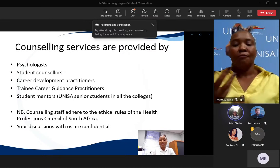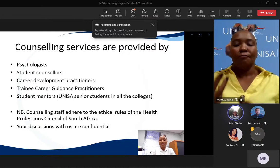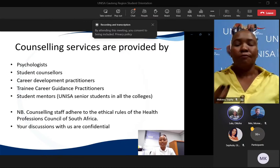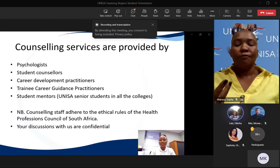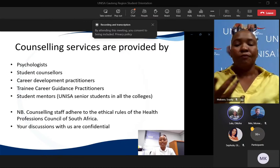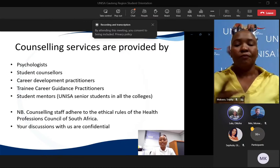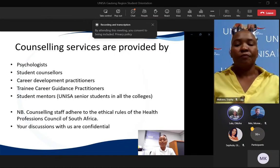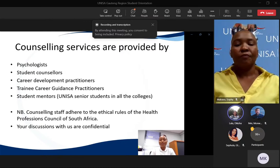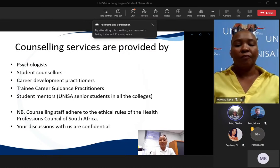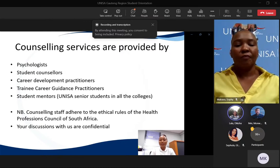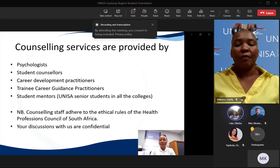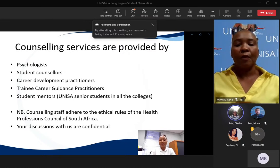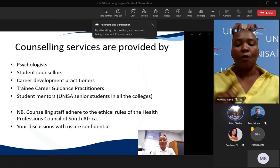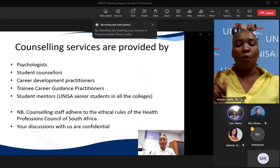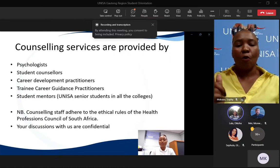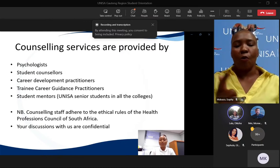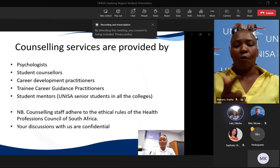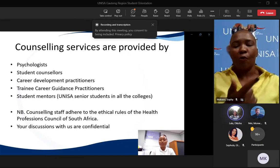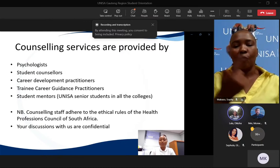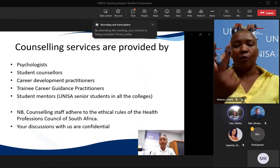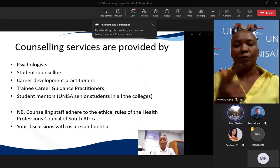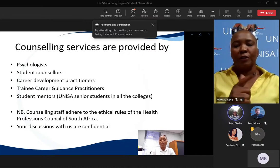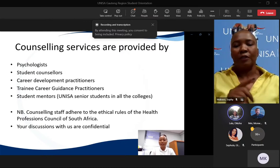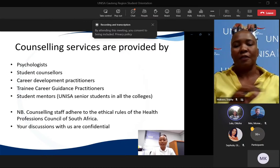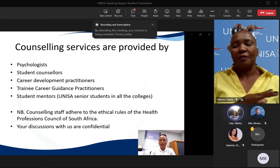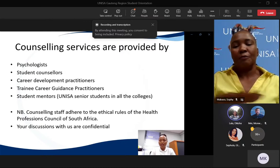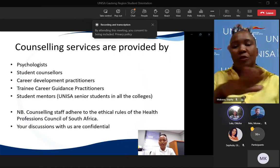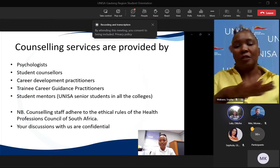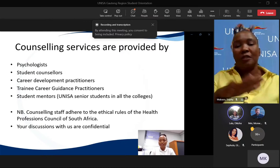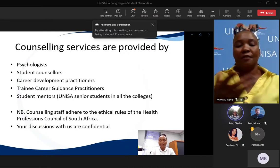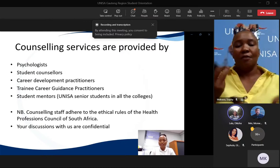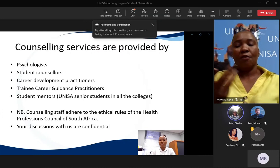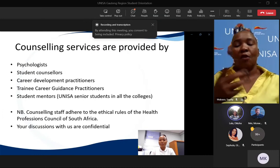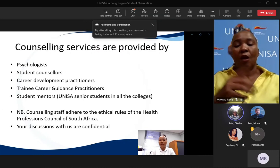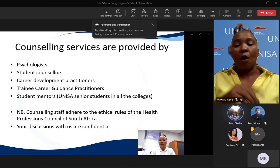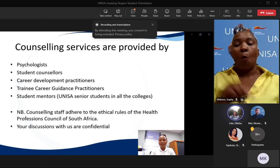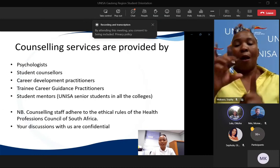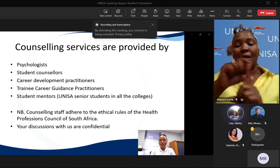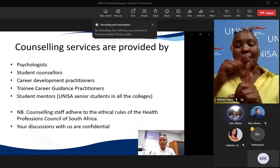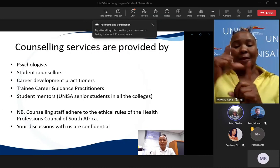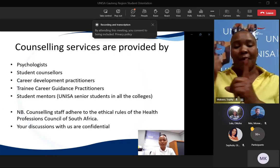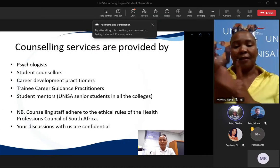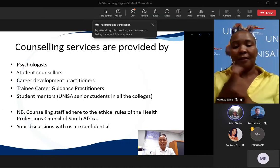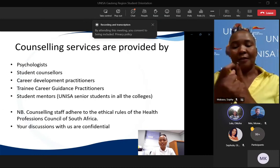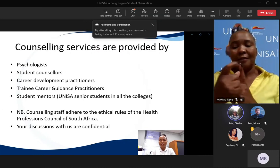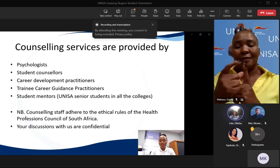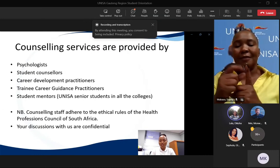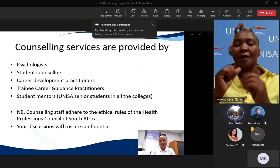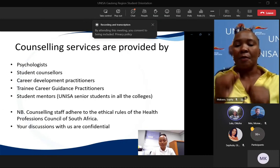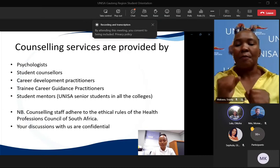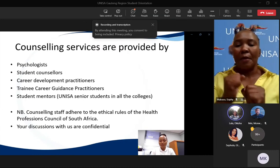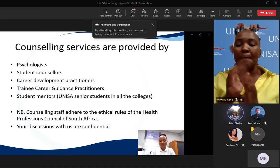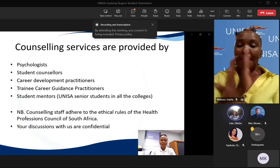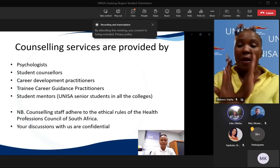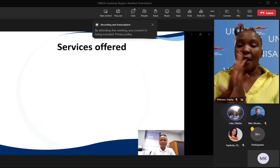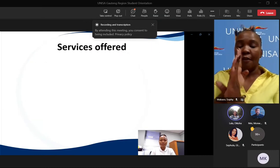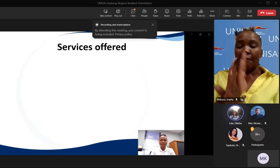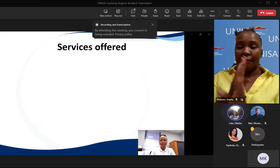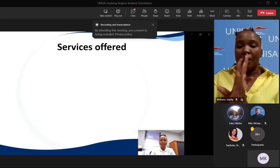all the discussions that we have with the students or our clients remain private and confidential